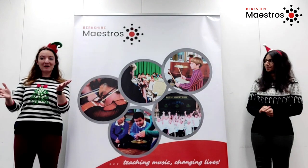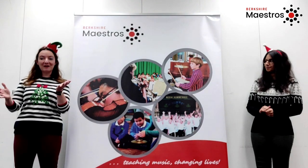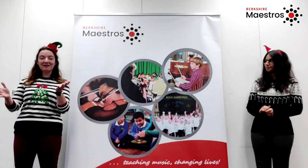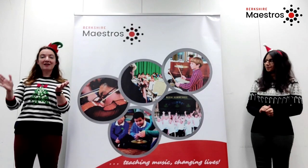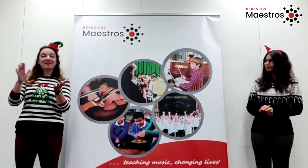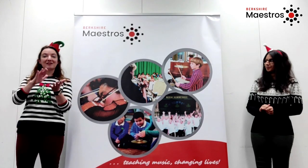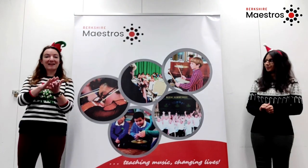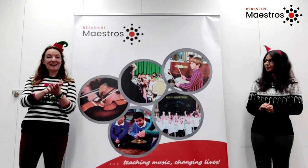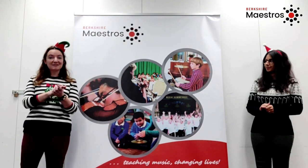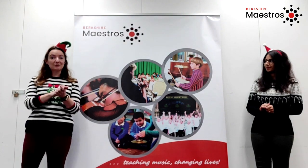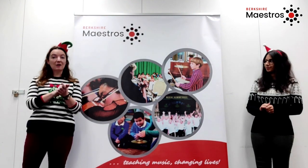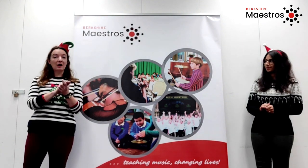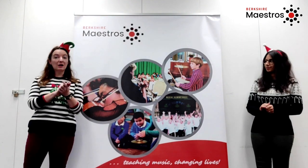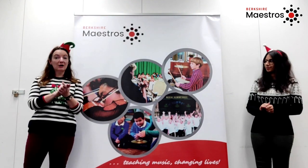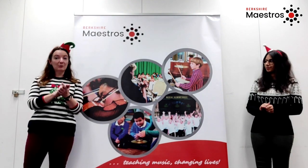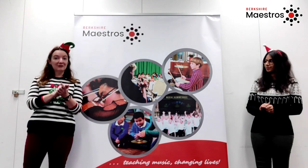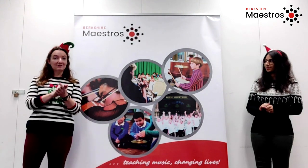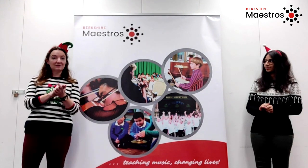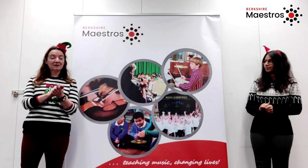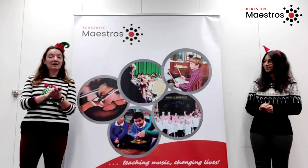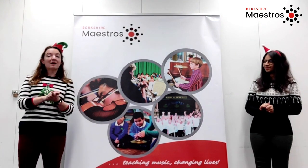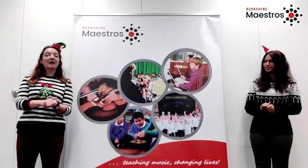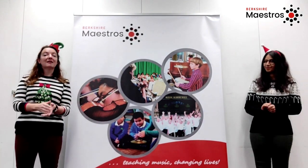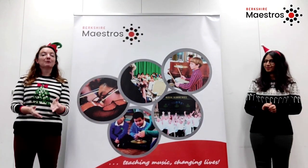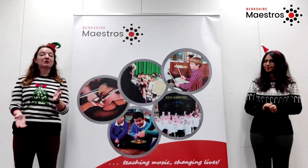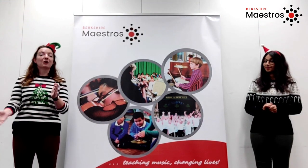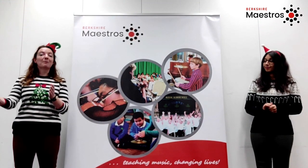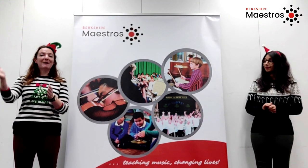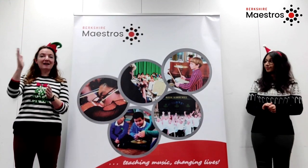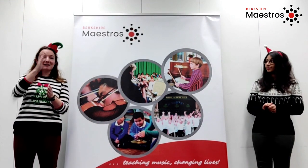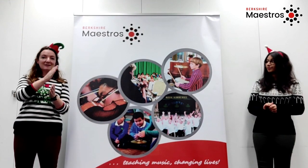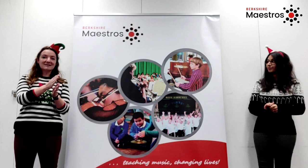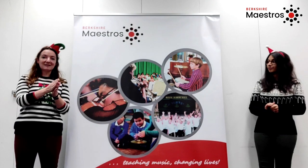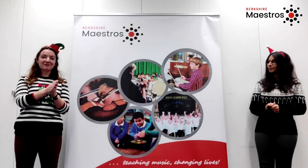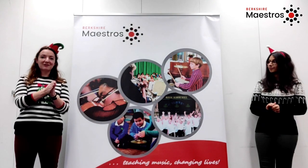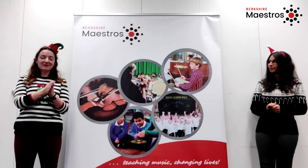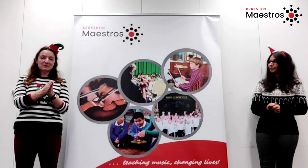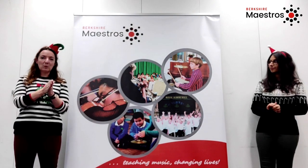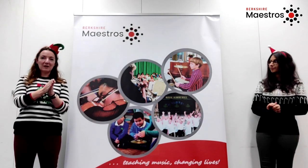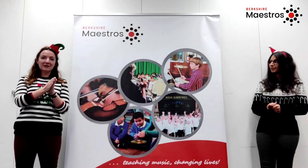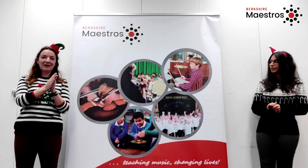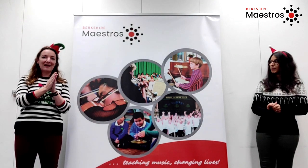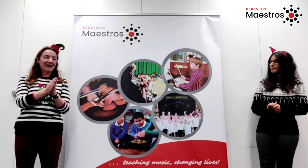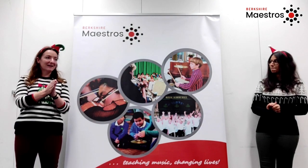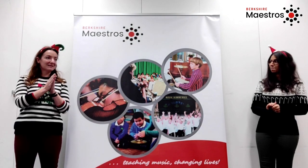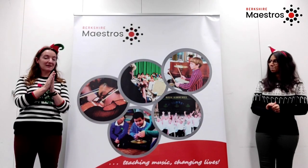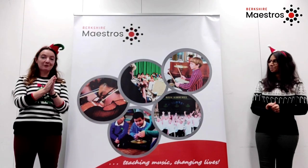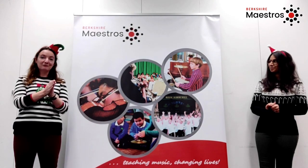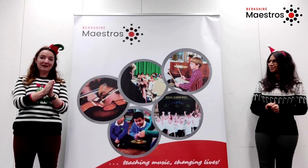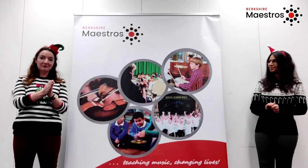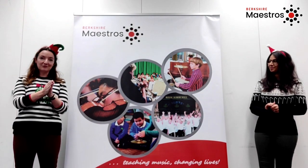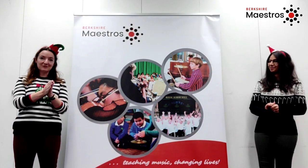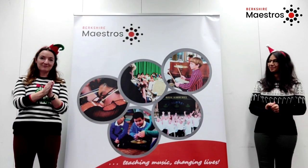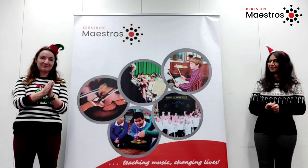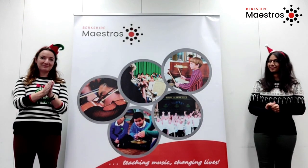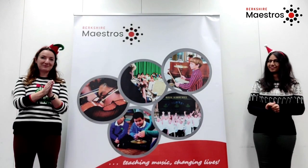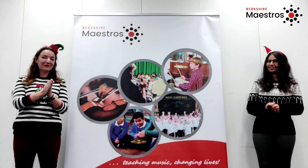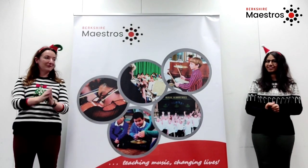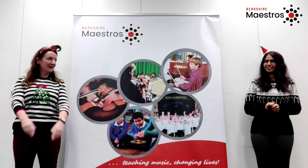by the cattle are lowing, and then we go back and sing verse one as a round. Okay,